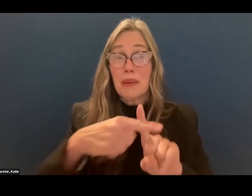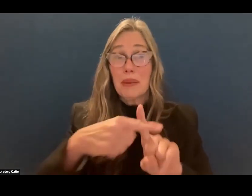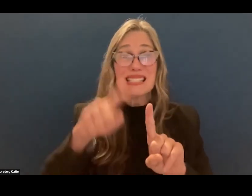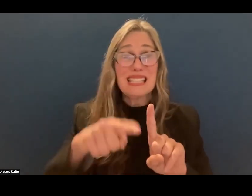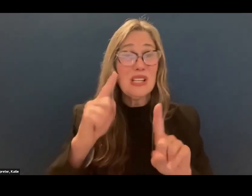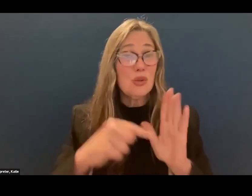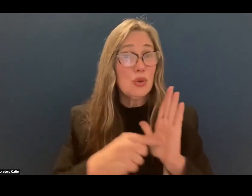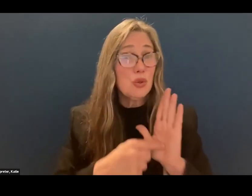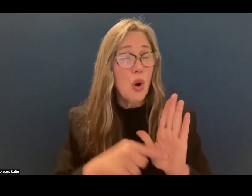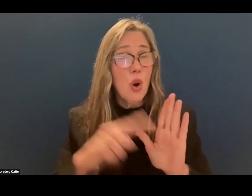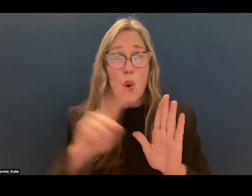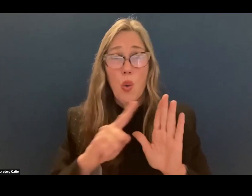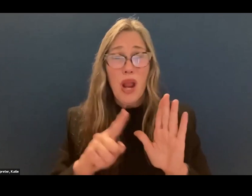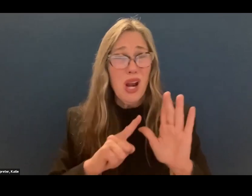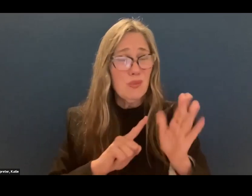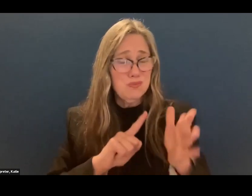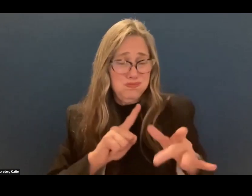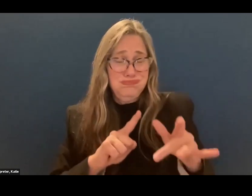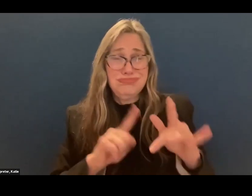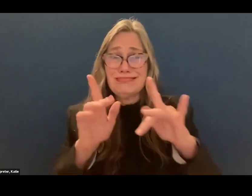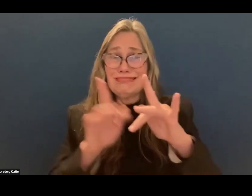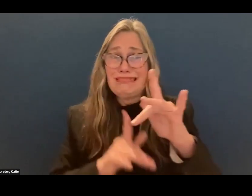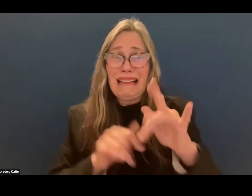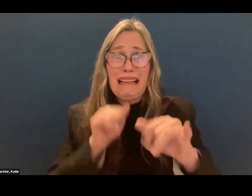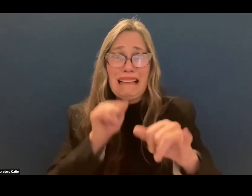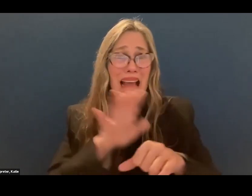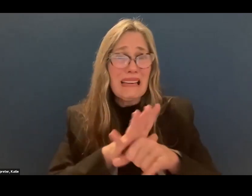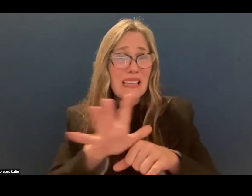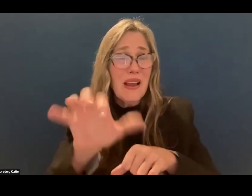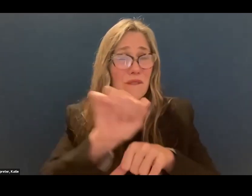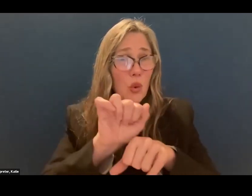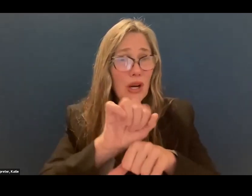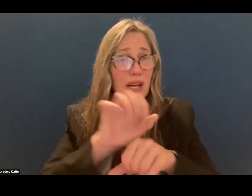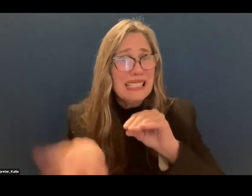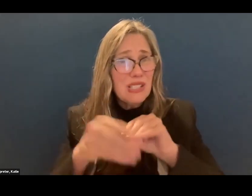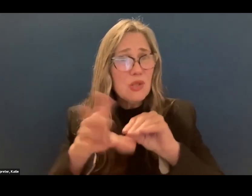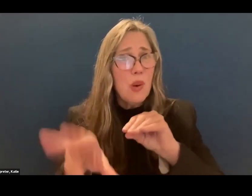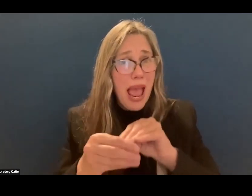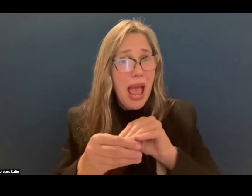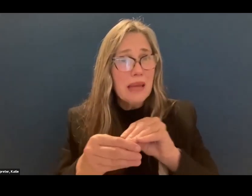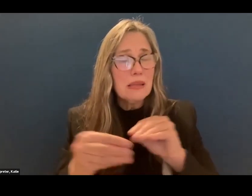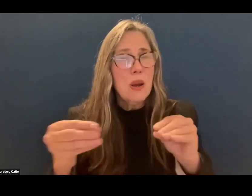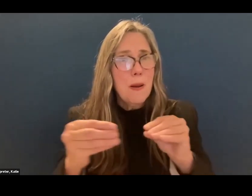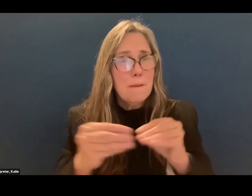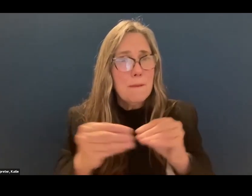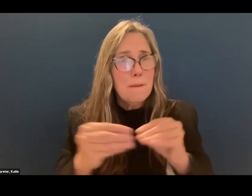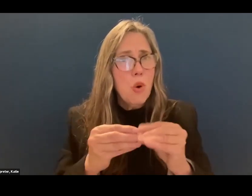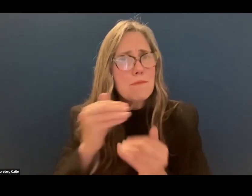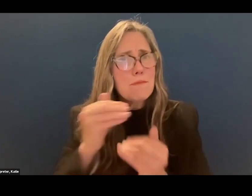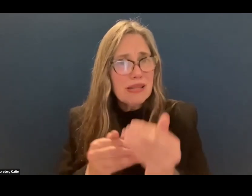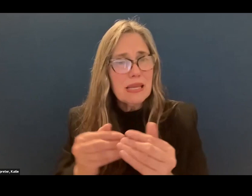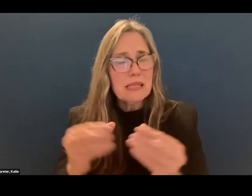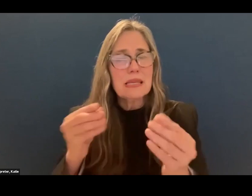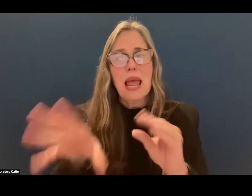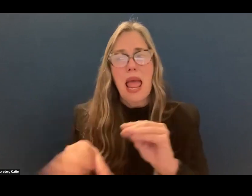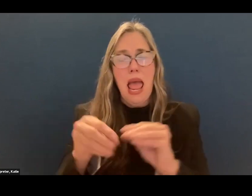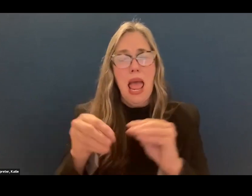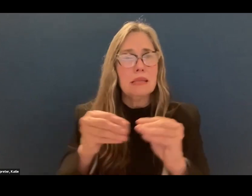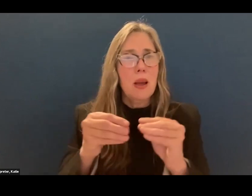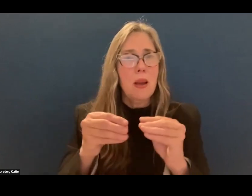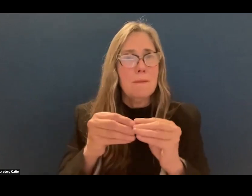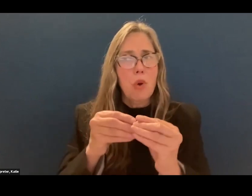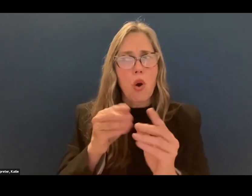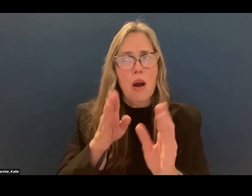that. And so I think what the students brought forward, I think is